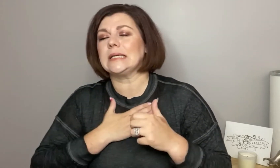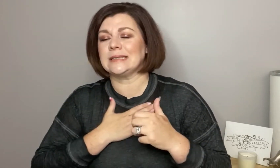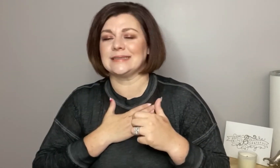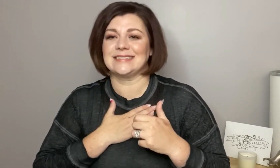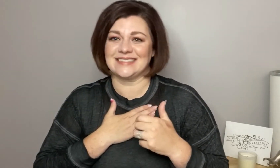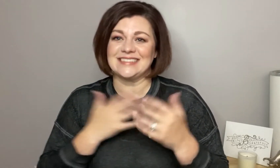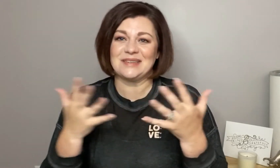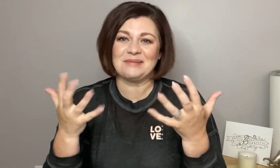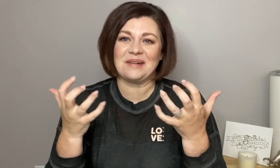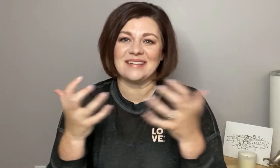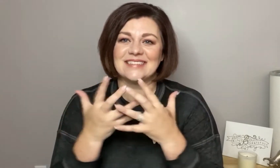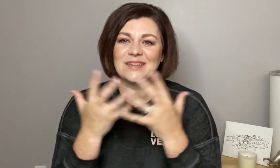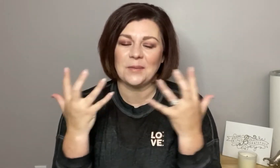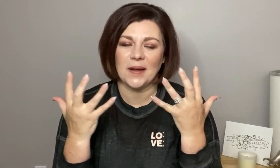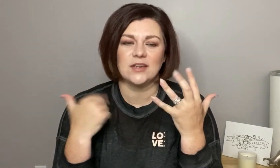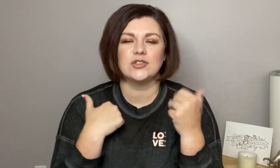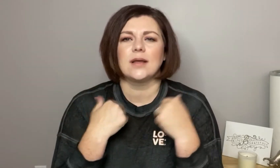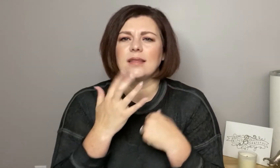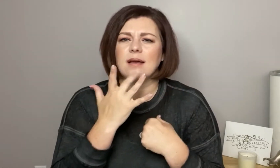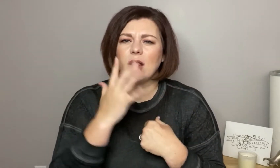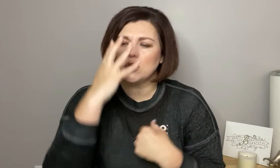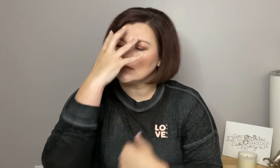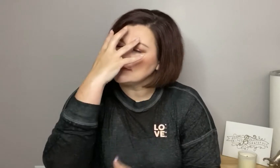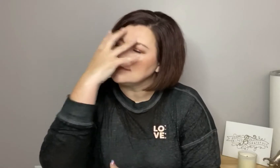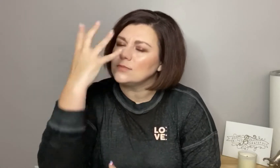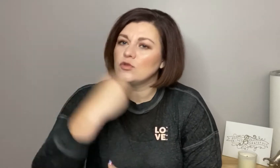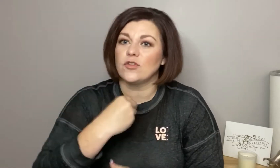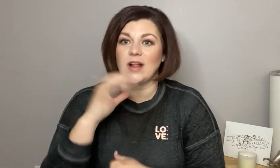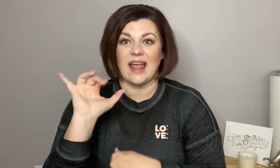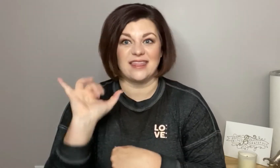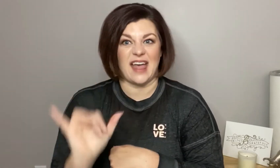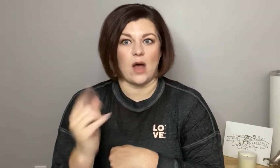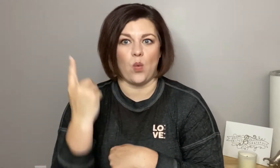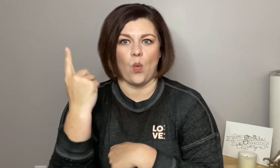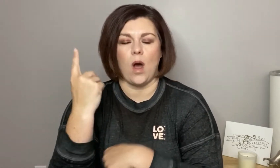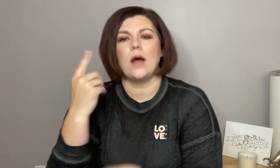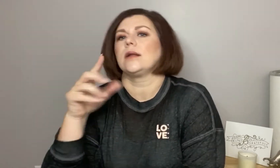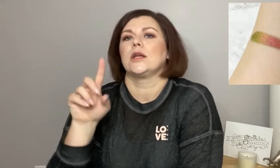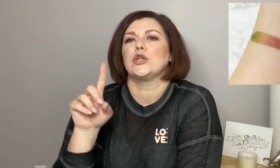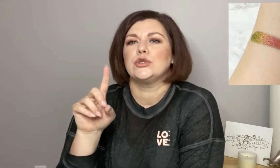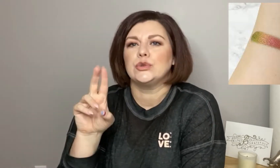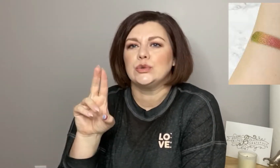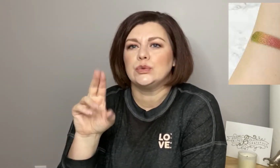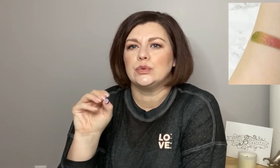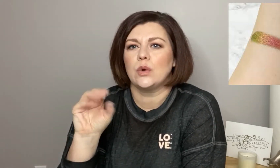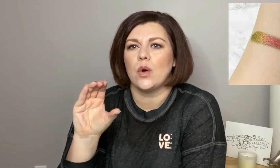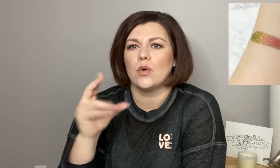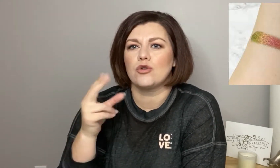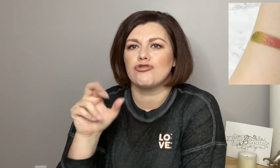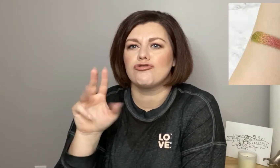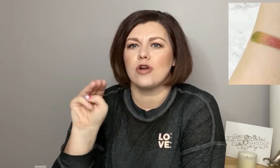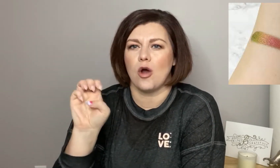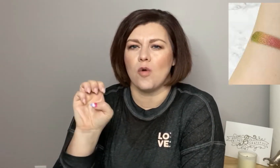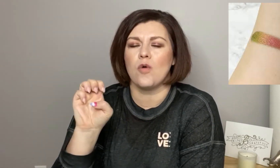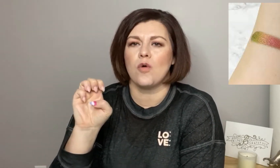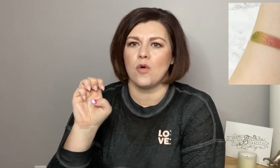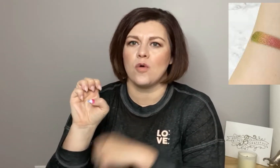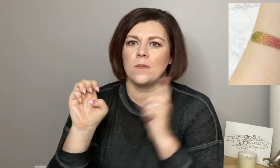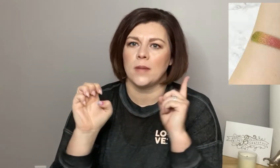with you, let me live with you. I just want it so much. It's so beautiful. And specifically the one duochrome